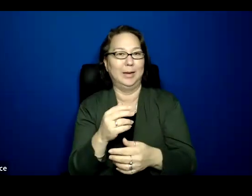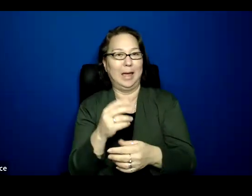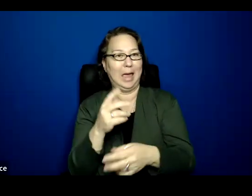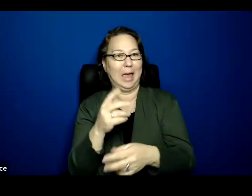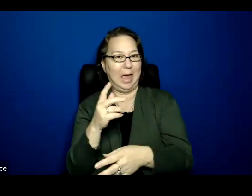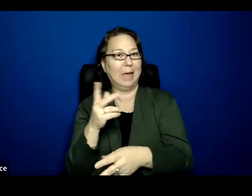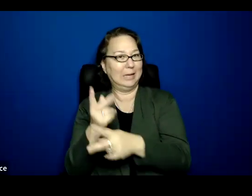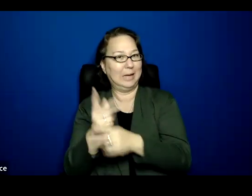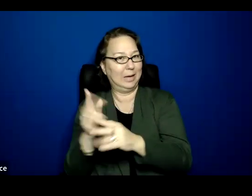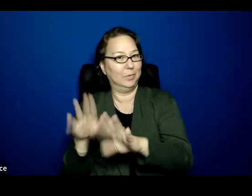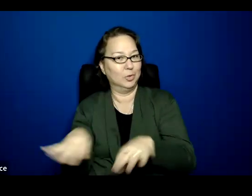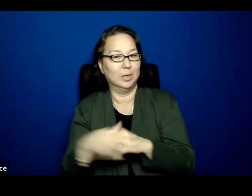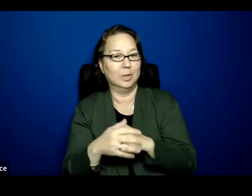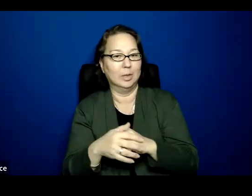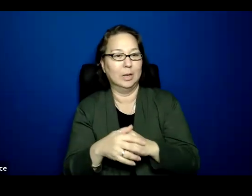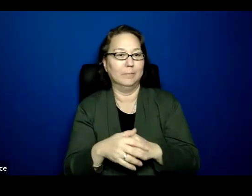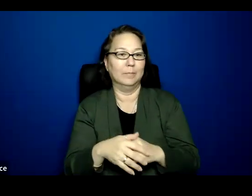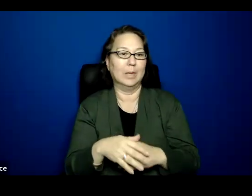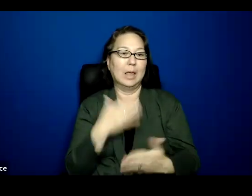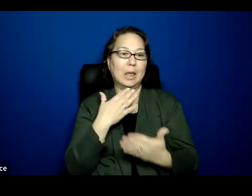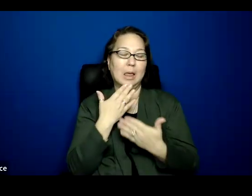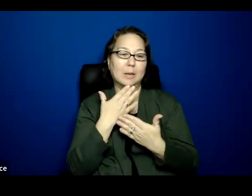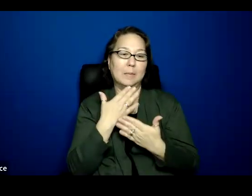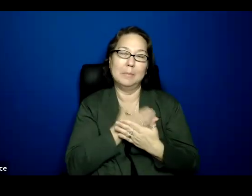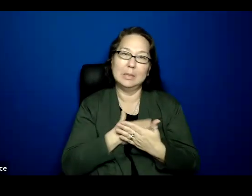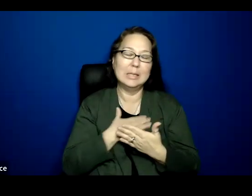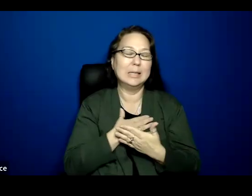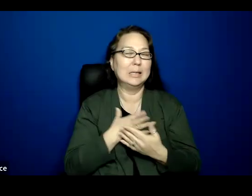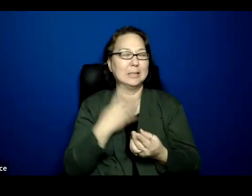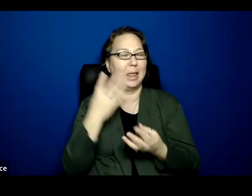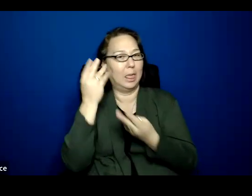I appreciate it if you take in consideration this.